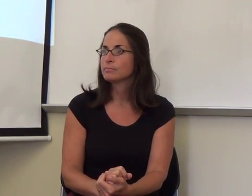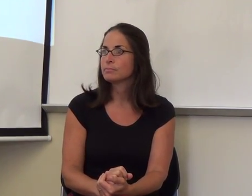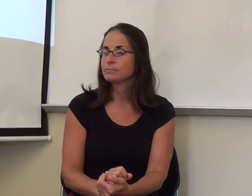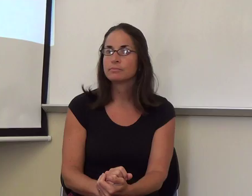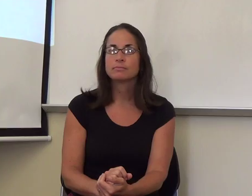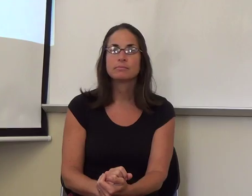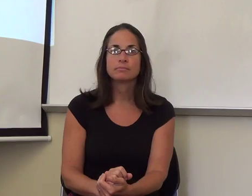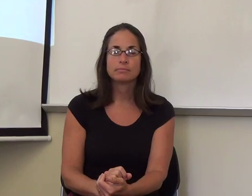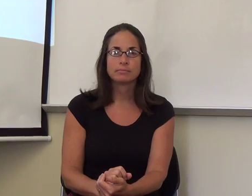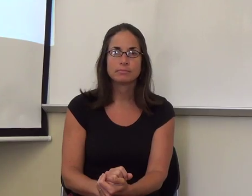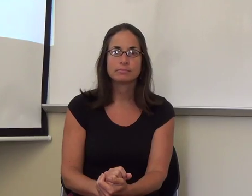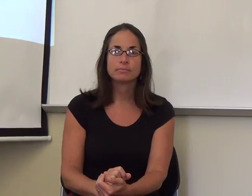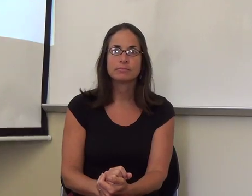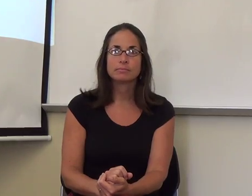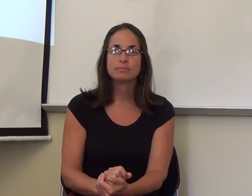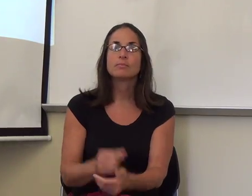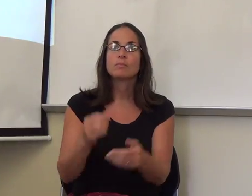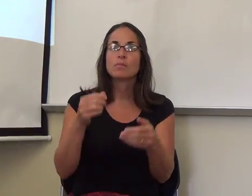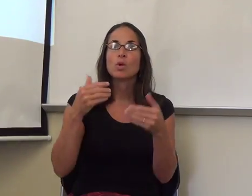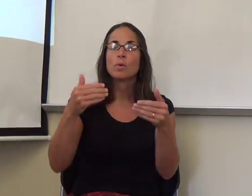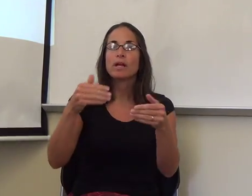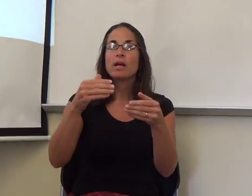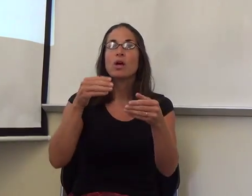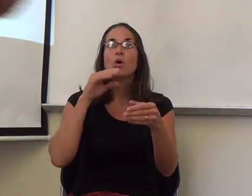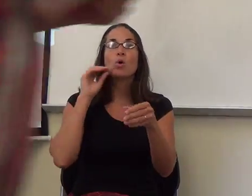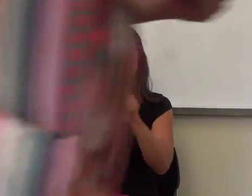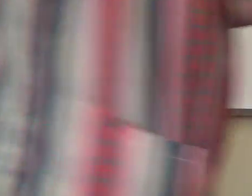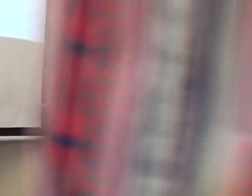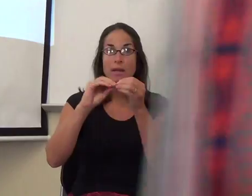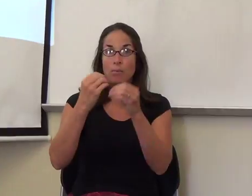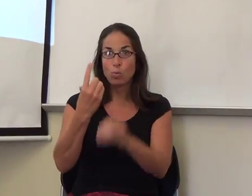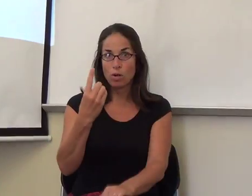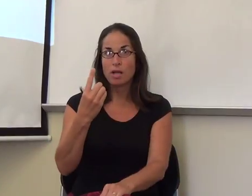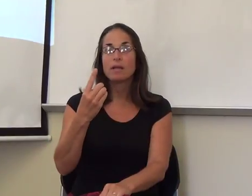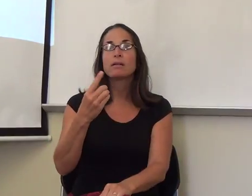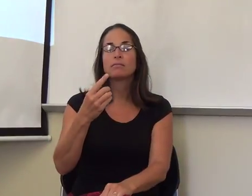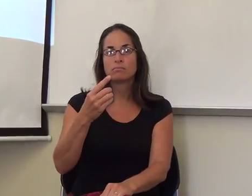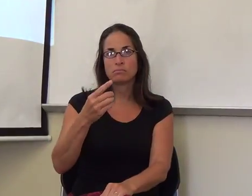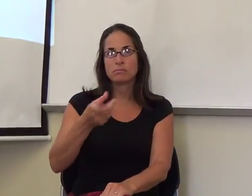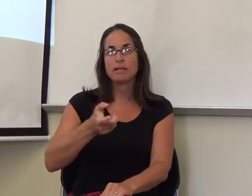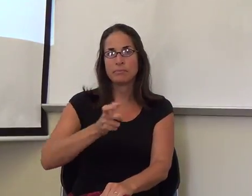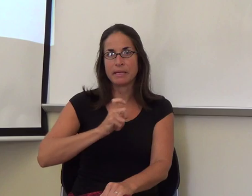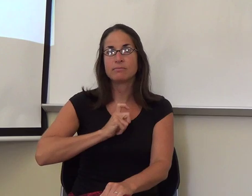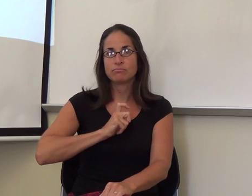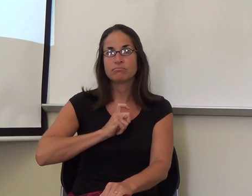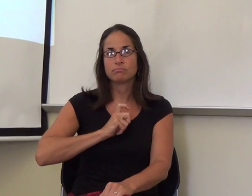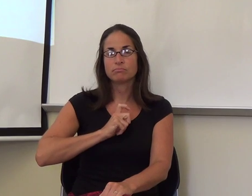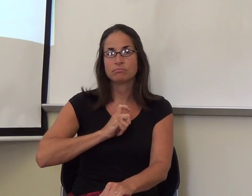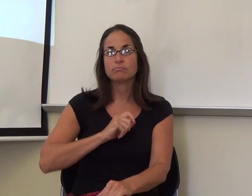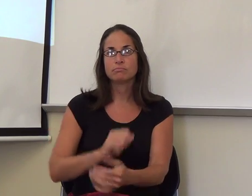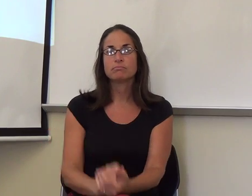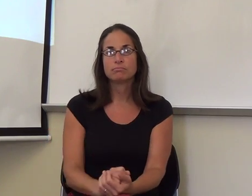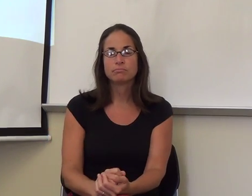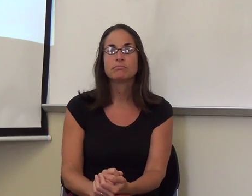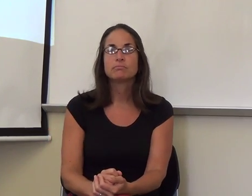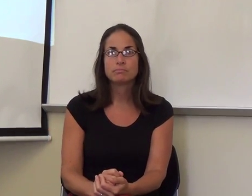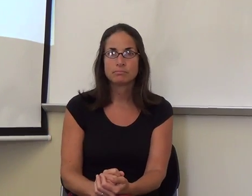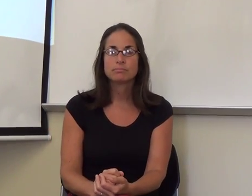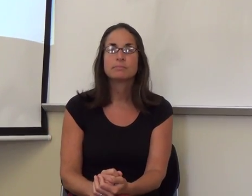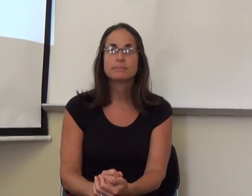pass your homework 1. Pass your homework 1 forward. Okay, and